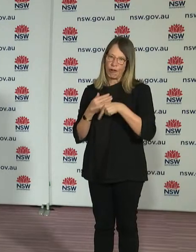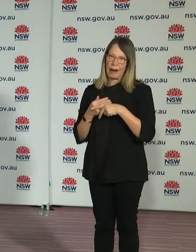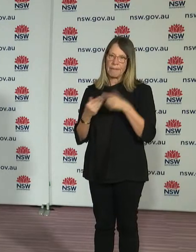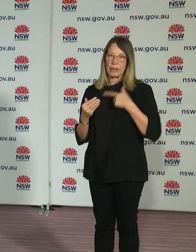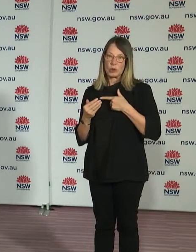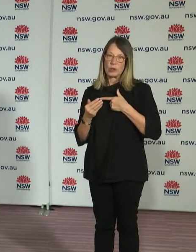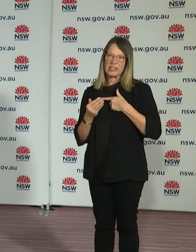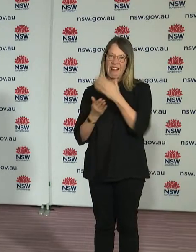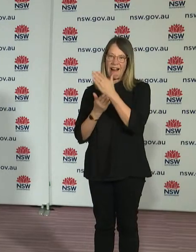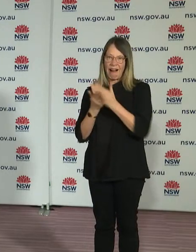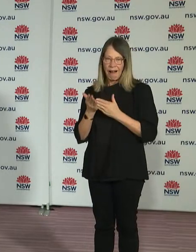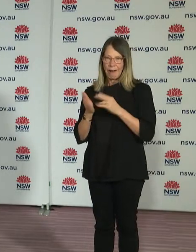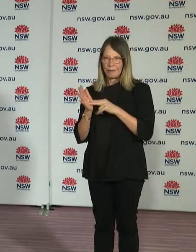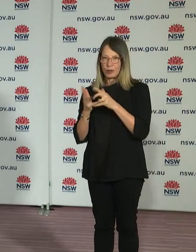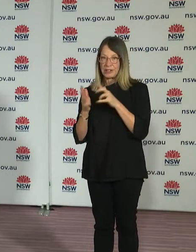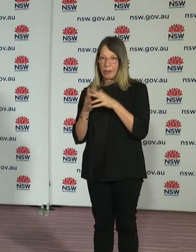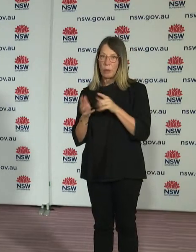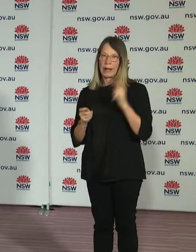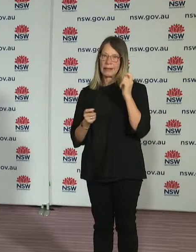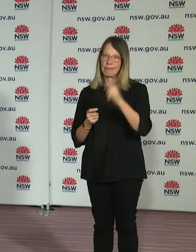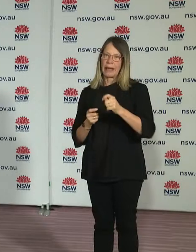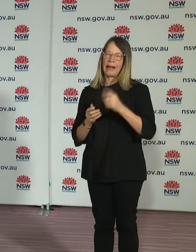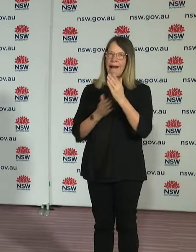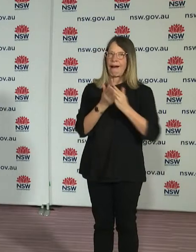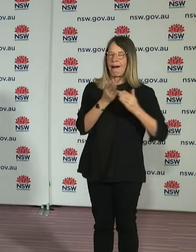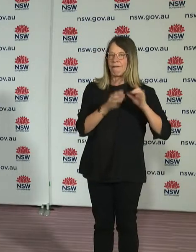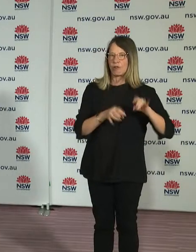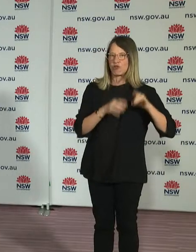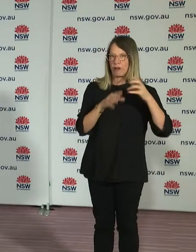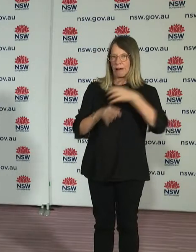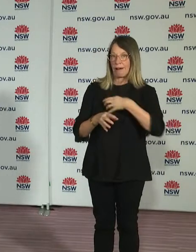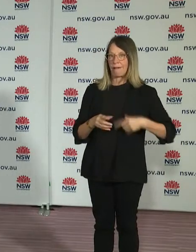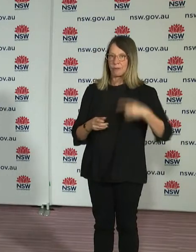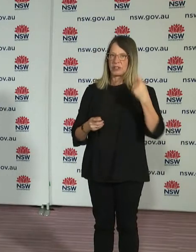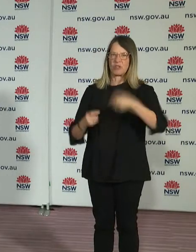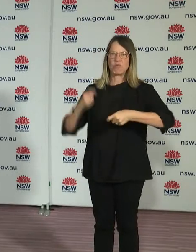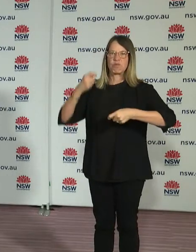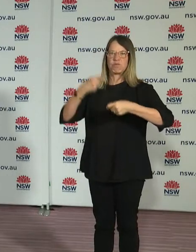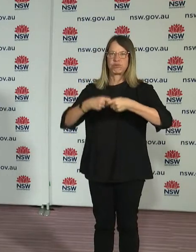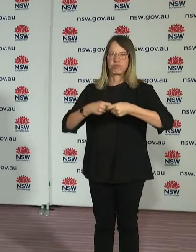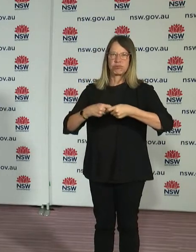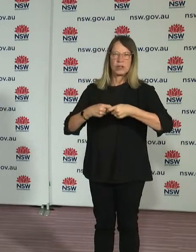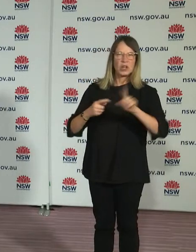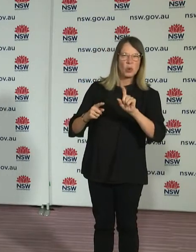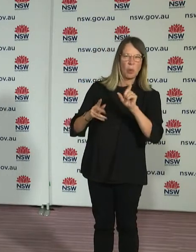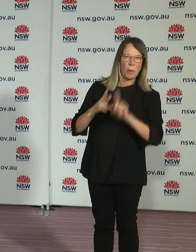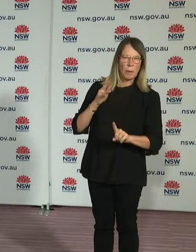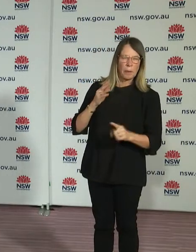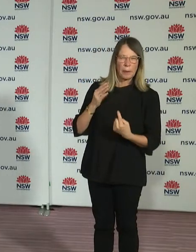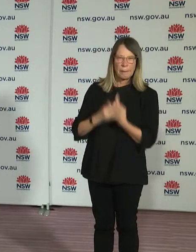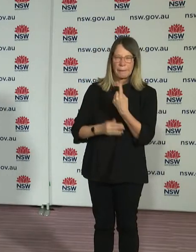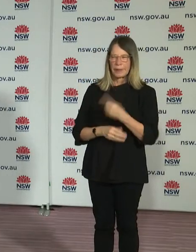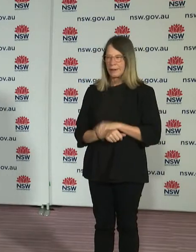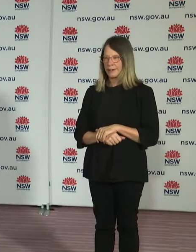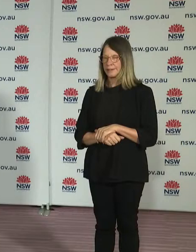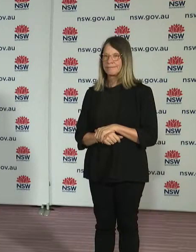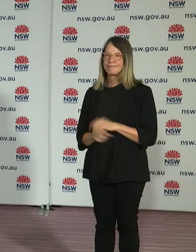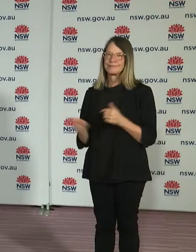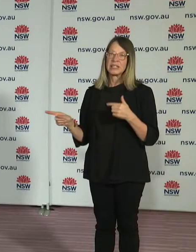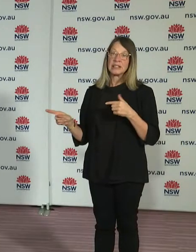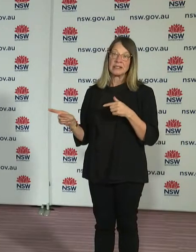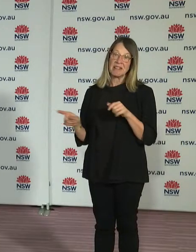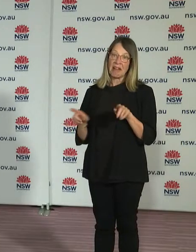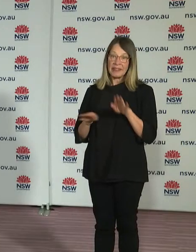at the moment. But as I said, it's really about, I think, moving forward, having a targeted approach to support those who genuinely need